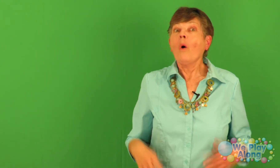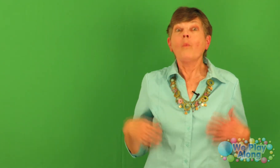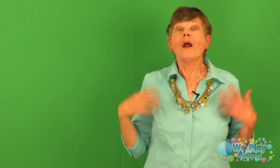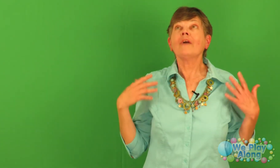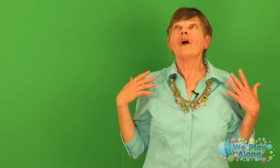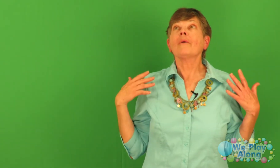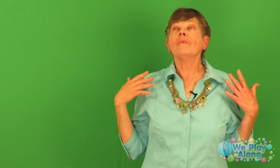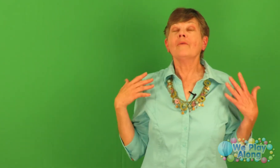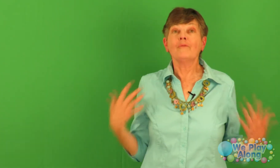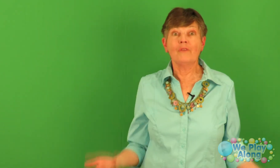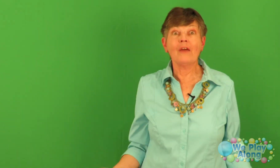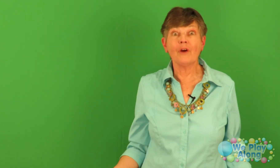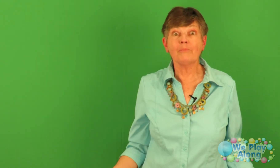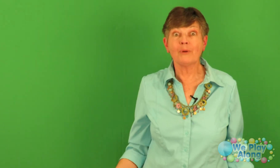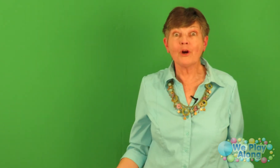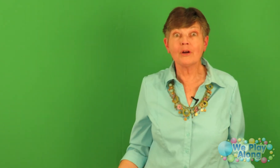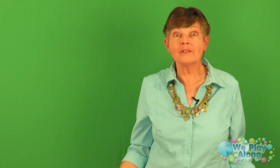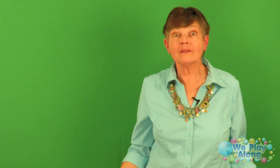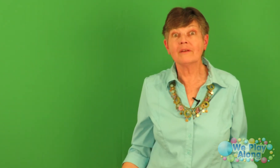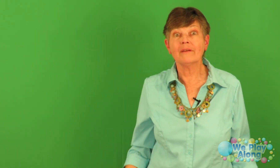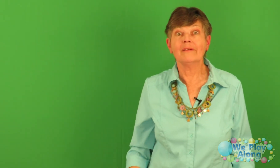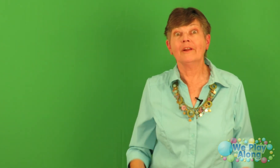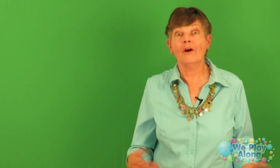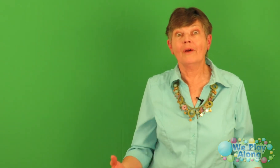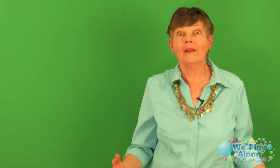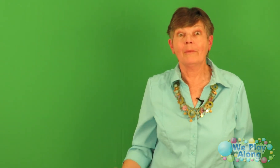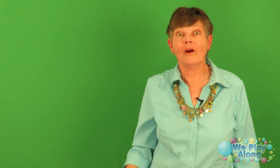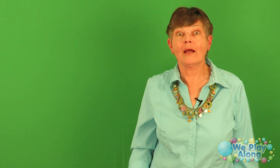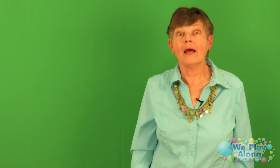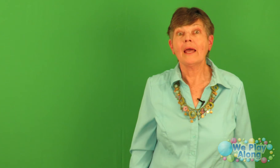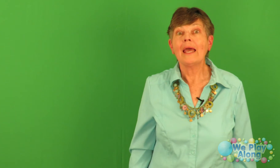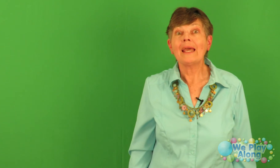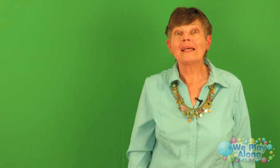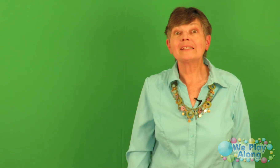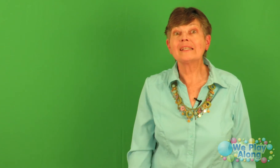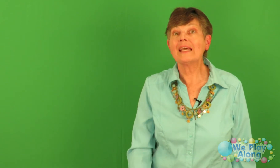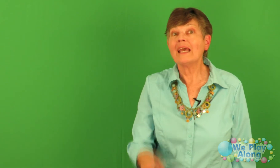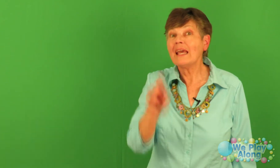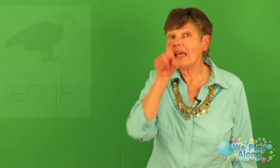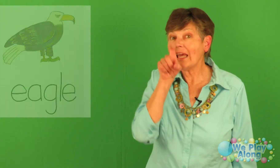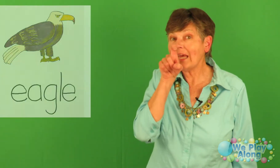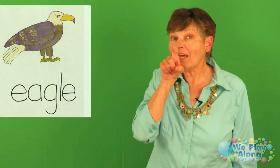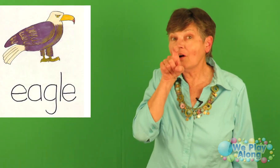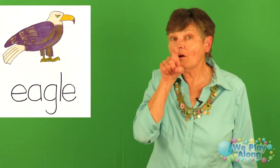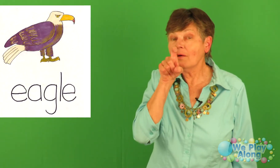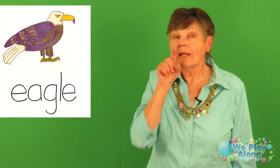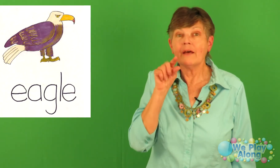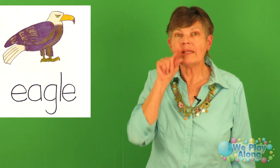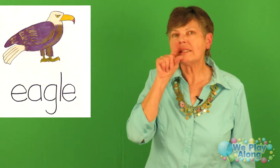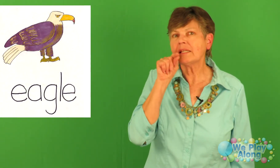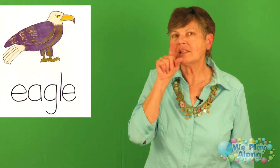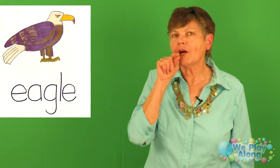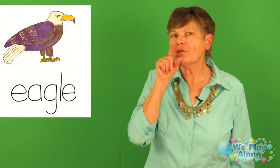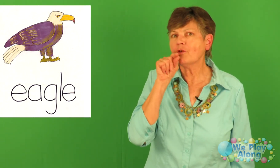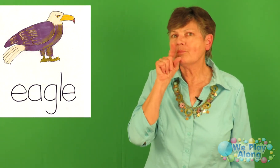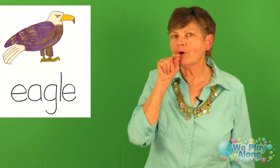One of our favorite birds, in America is the eagle. Now this is a sign for